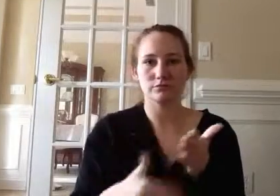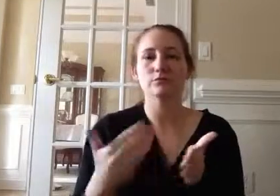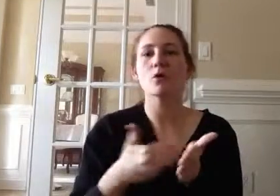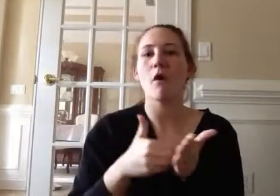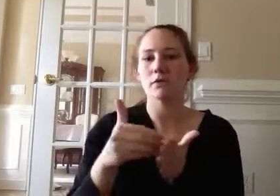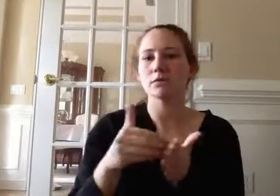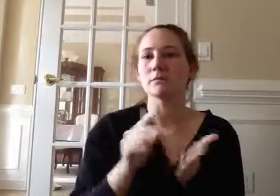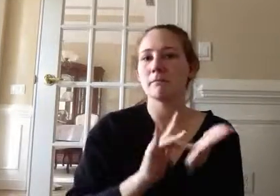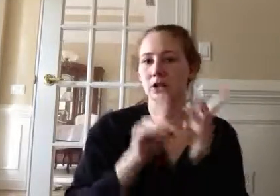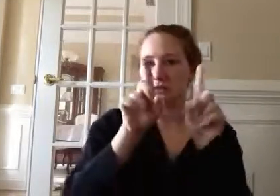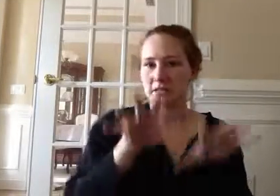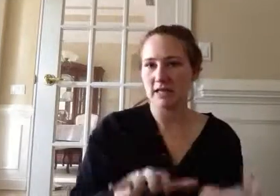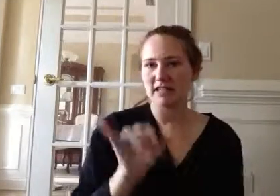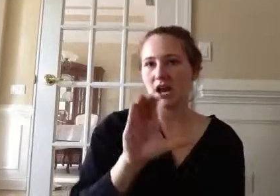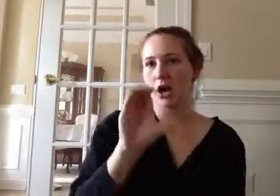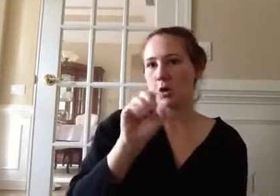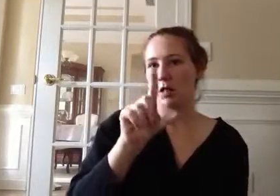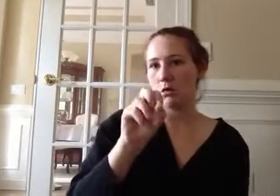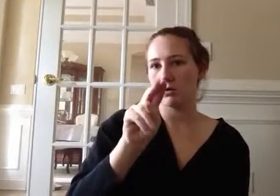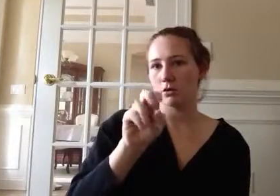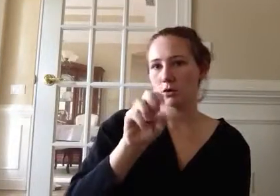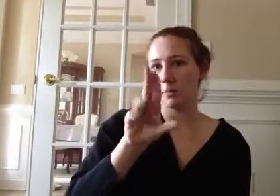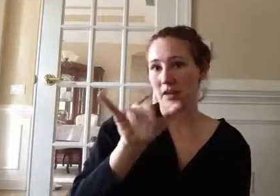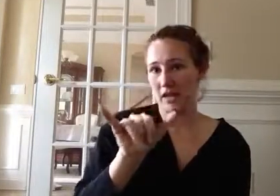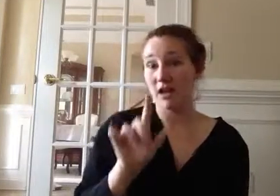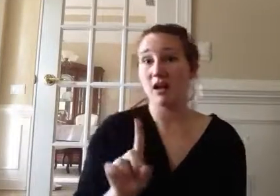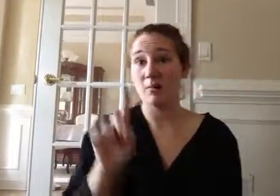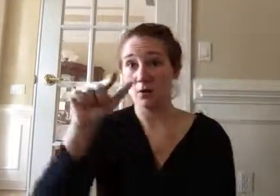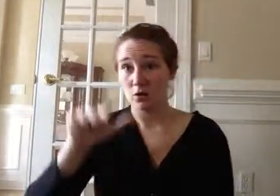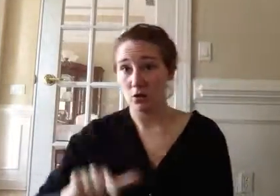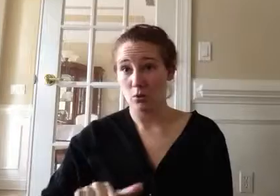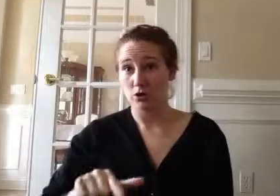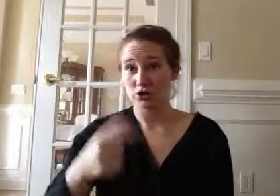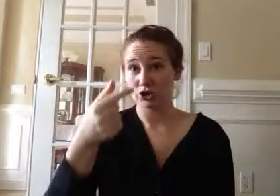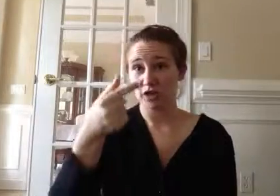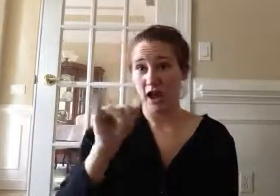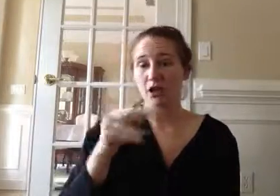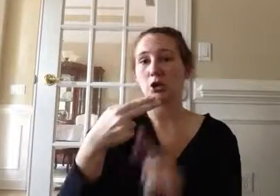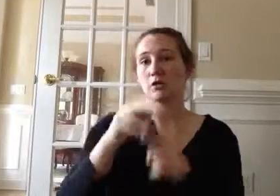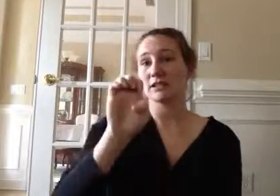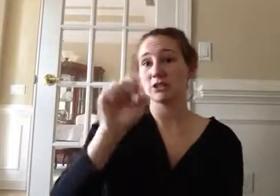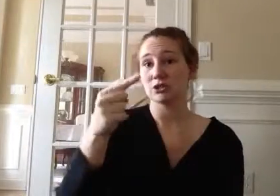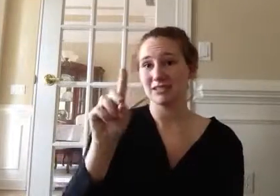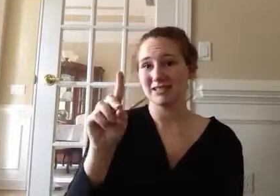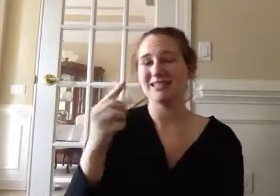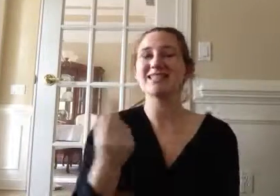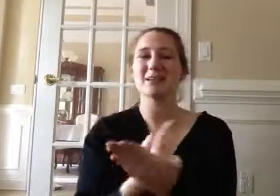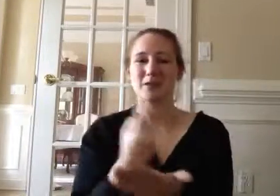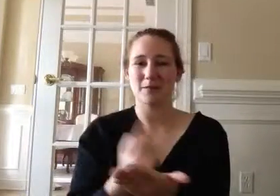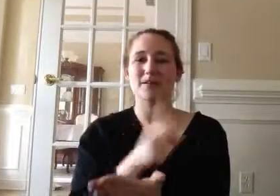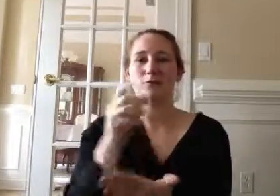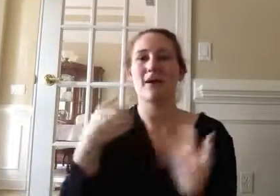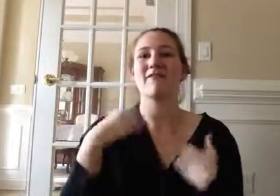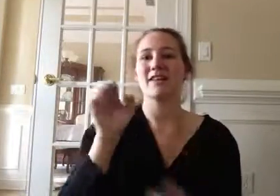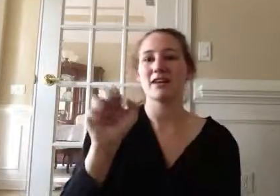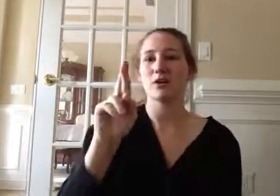yearly colonoscopy, upper and lower GIs called an EGD, and sometimes an ERCP, which is the procedure I'll